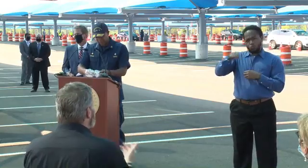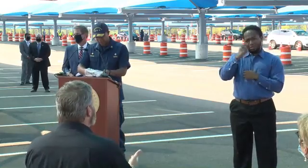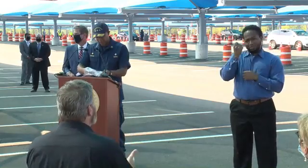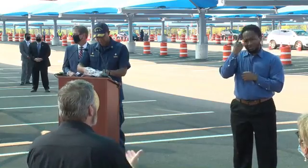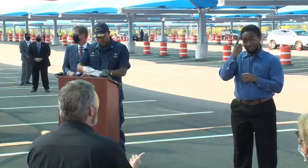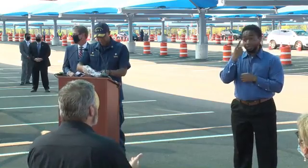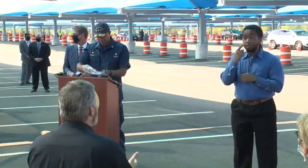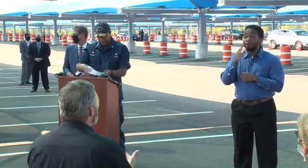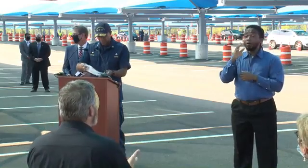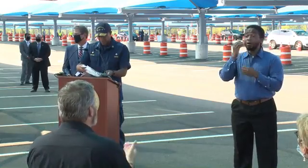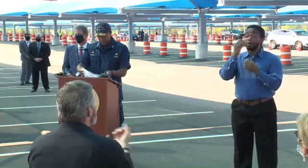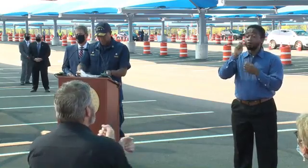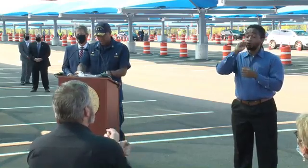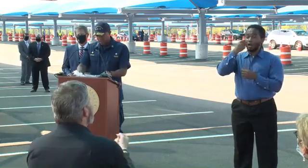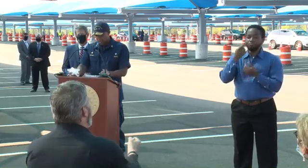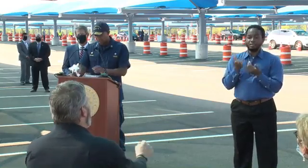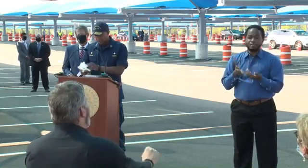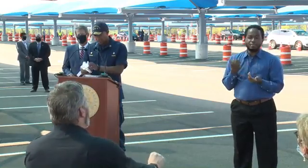safe.